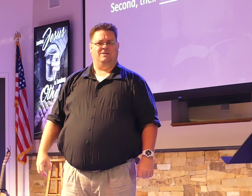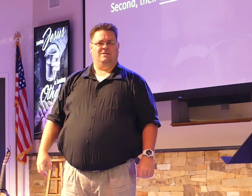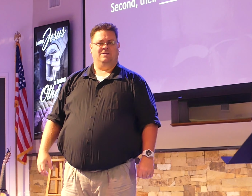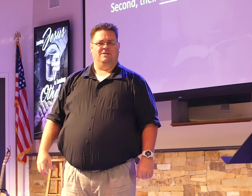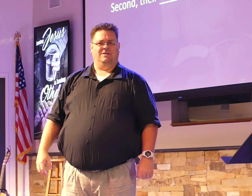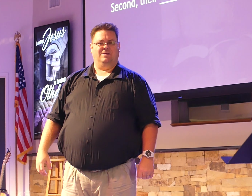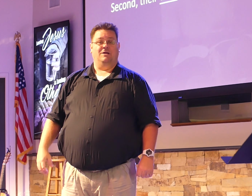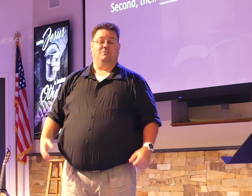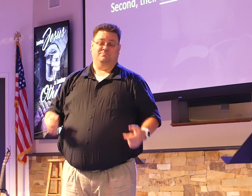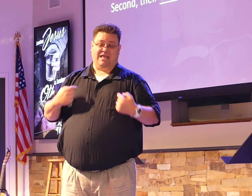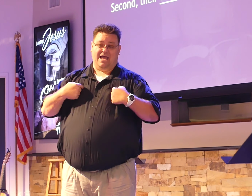Now, of course, I'm not that way.